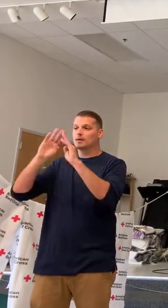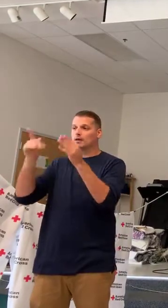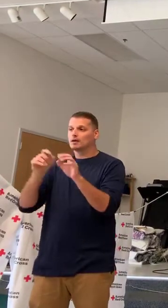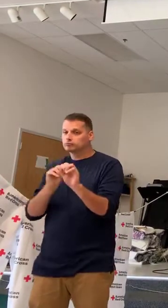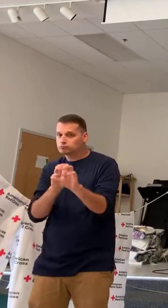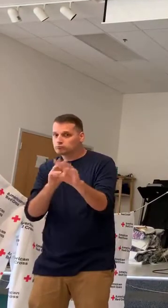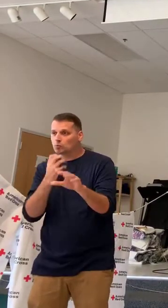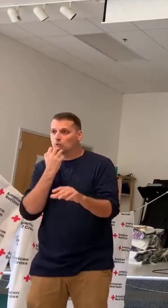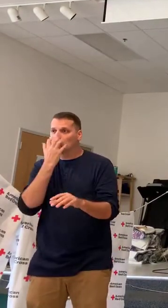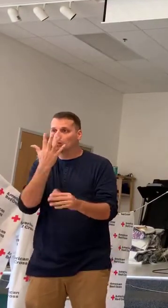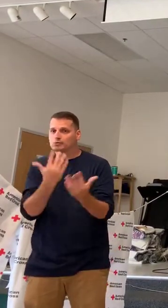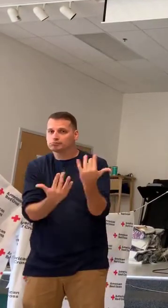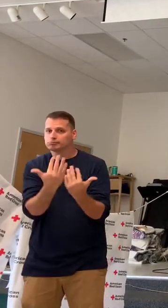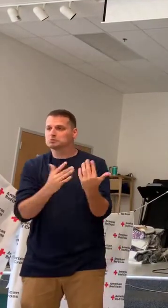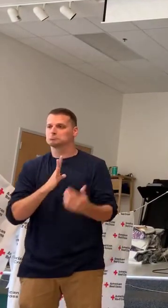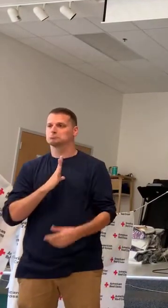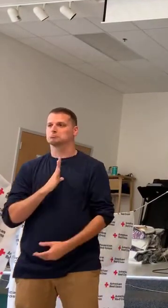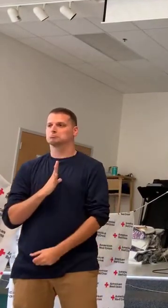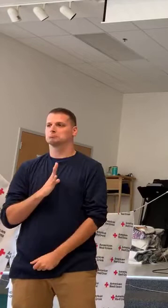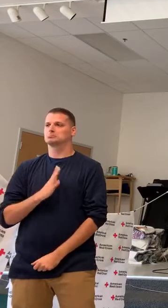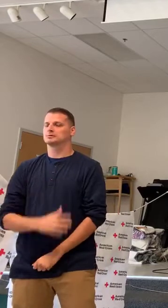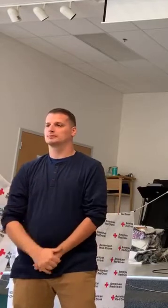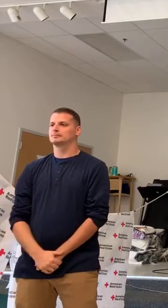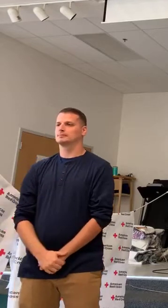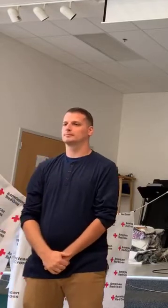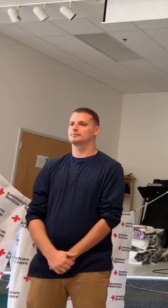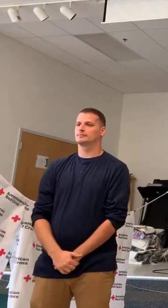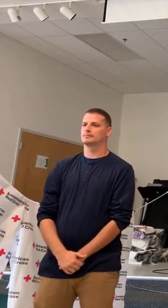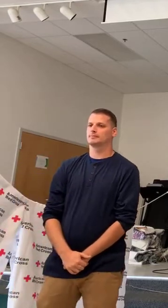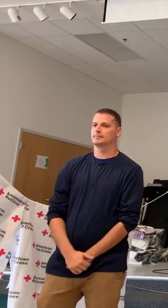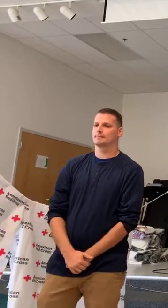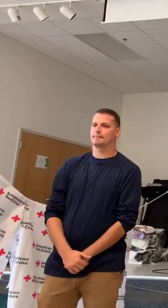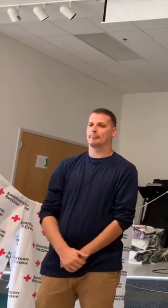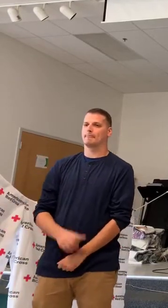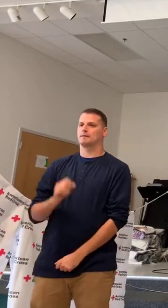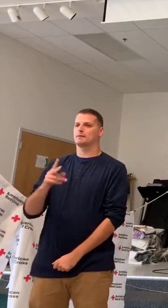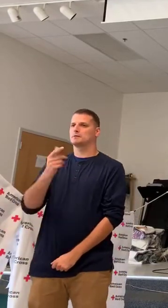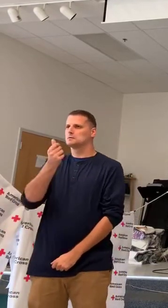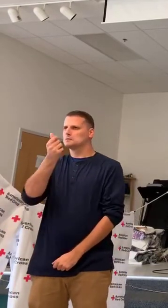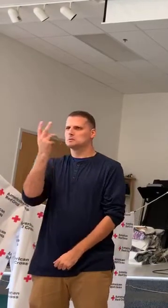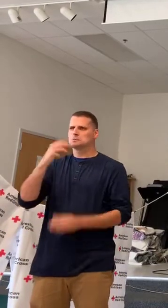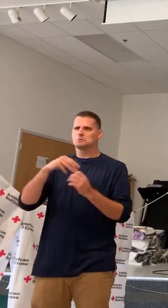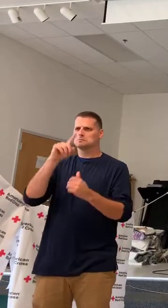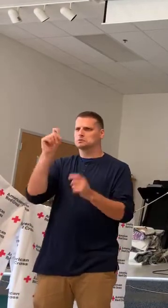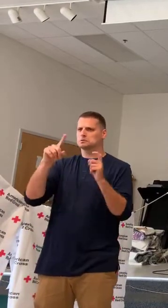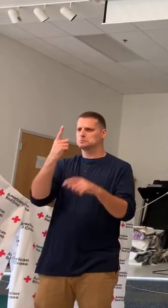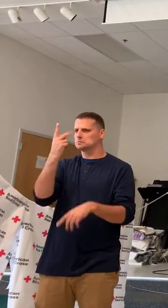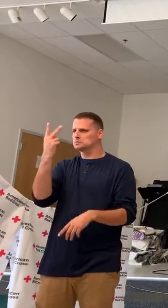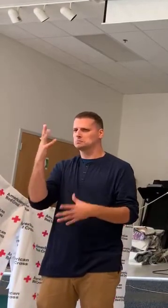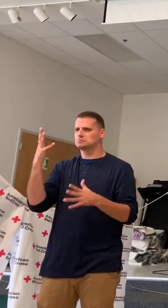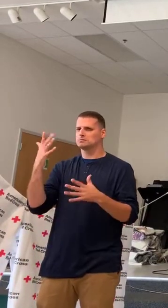Yep. Okay, a couple more questions, and then we'll do breakouts. I thought we had one over here on the